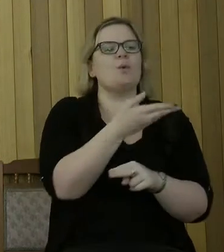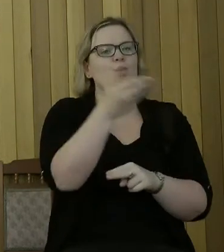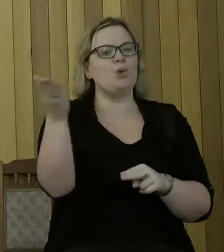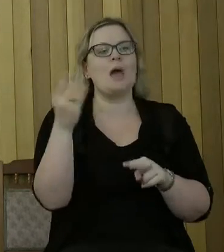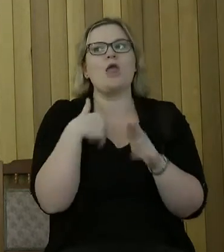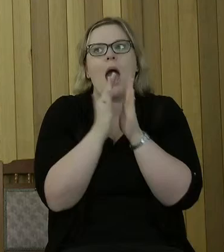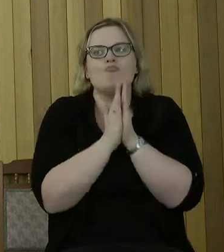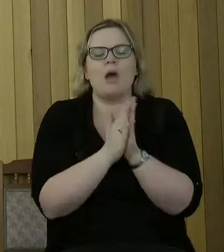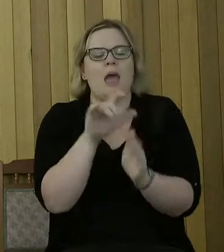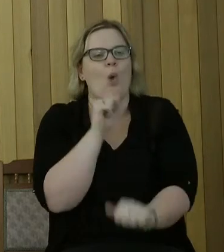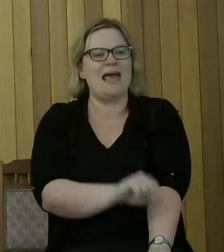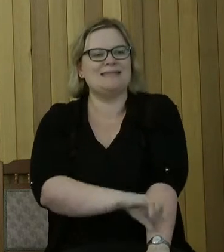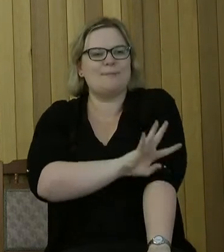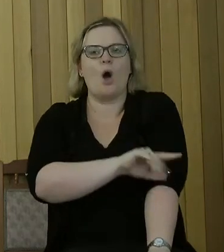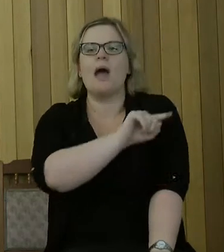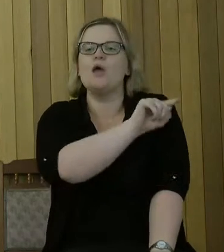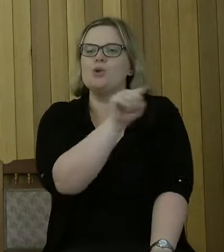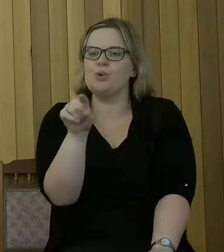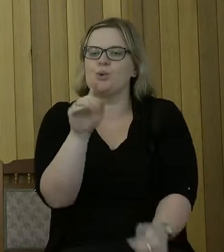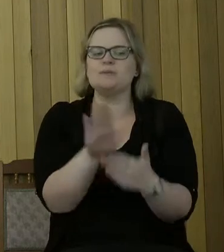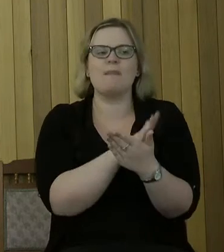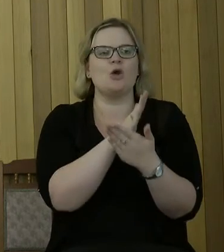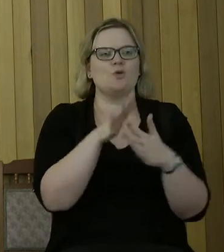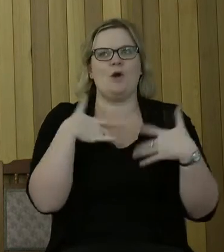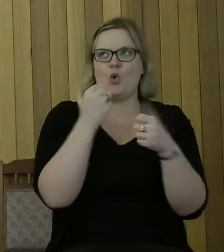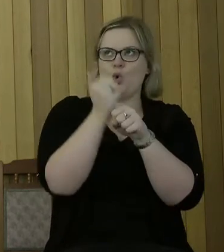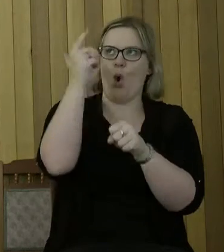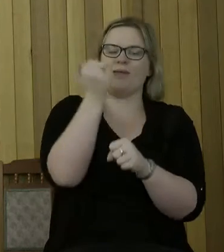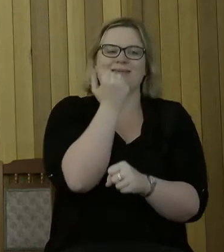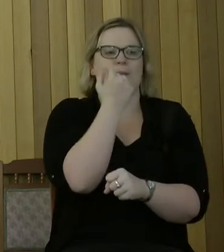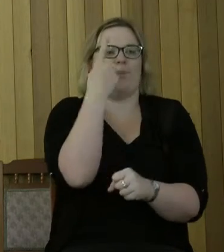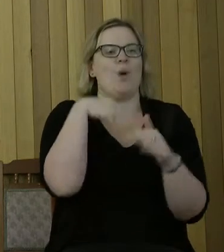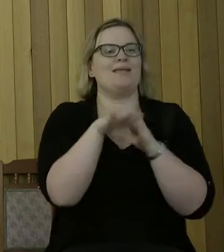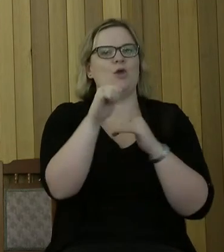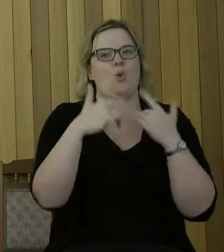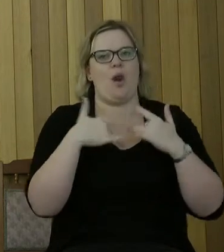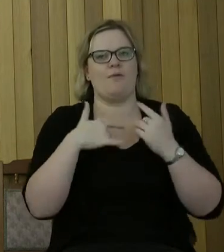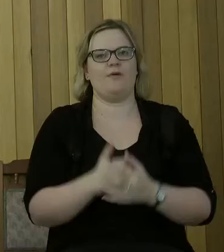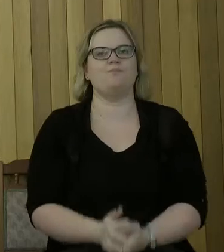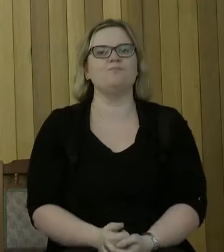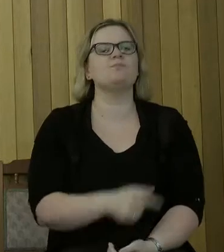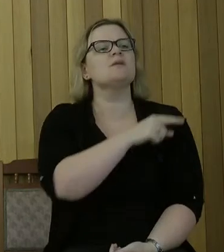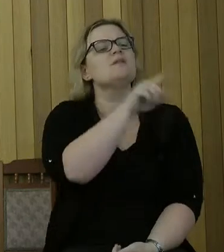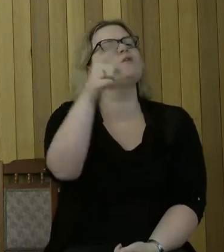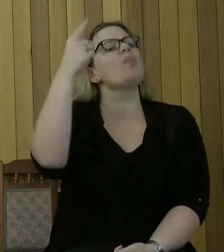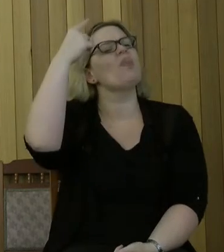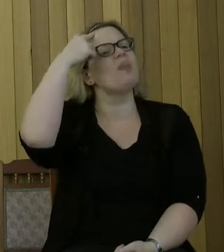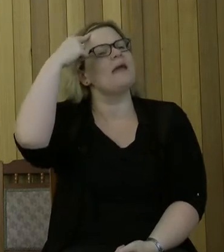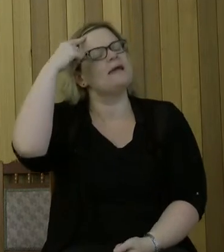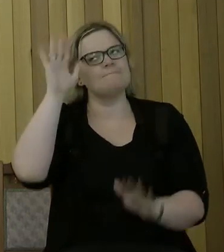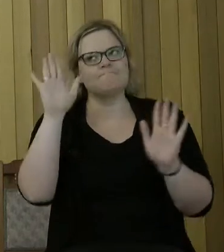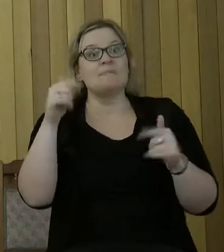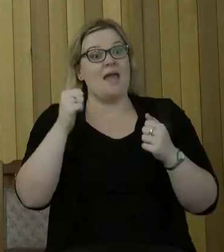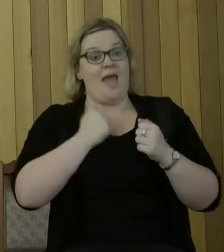you to place God at number one in your life. Have a think about this.